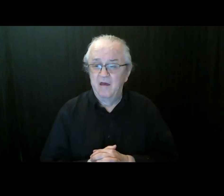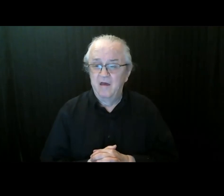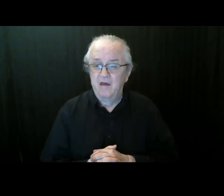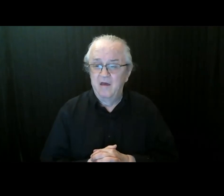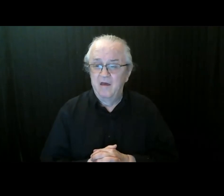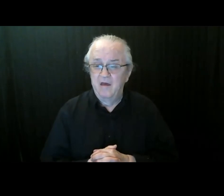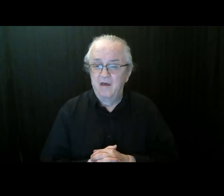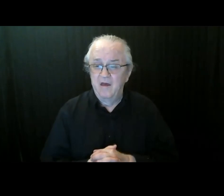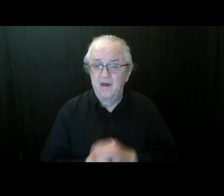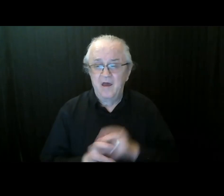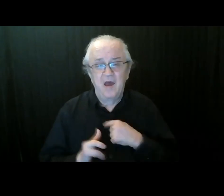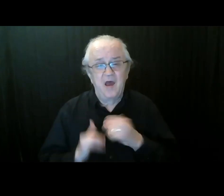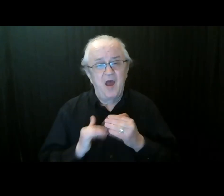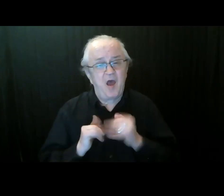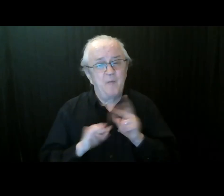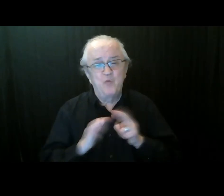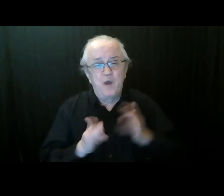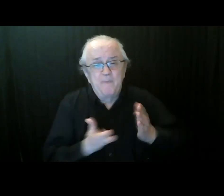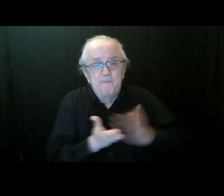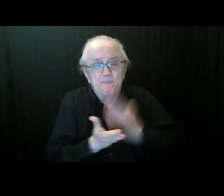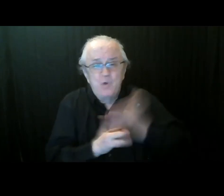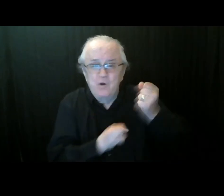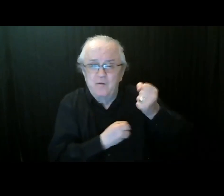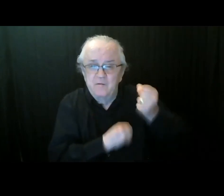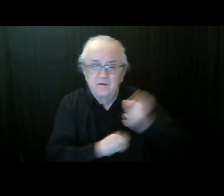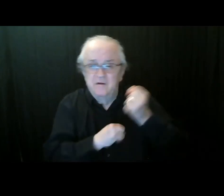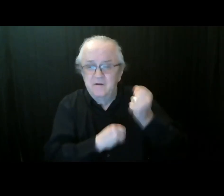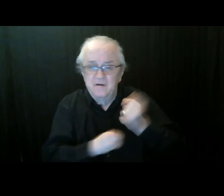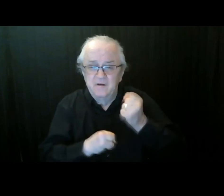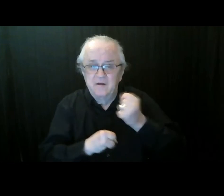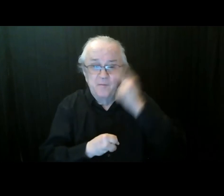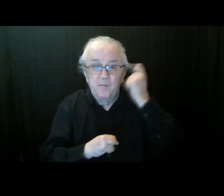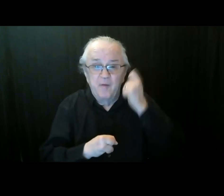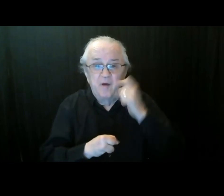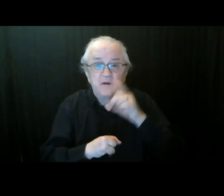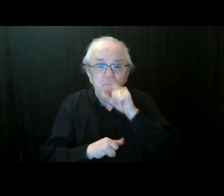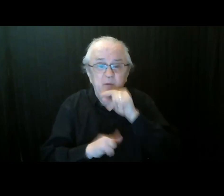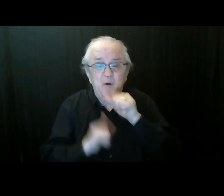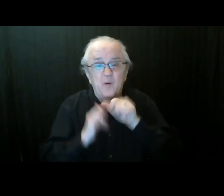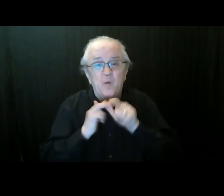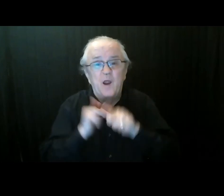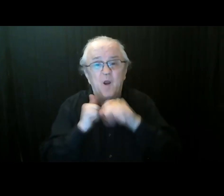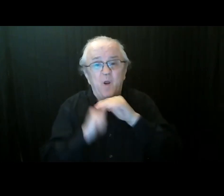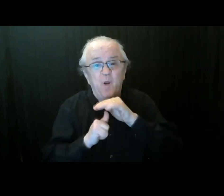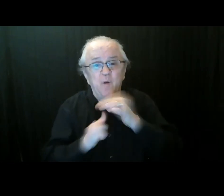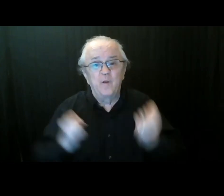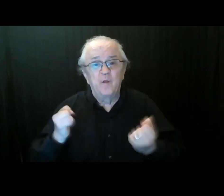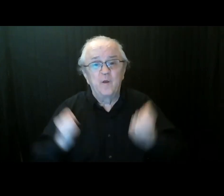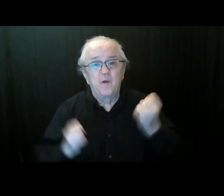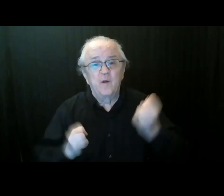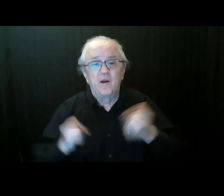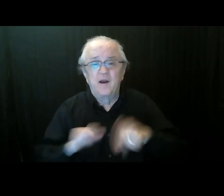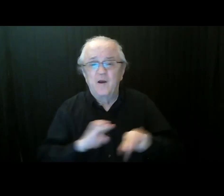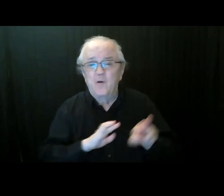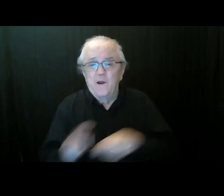I was just about to get the broom, and because he had run underneath the car, and sweep him